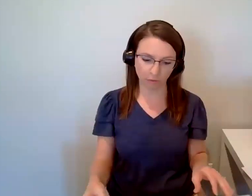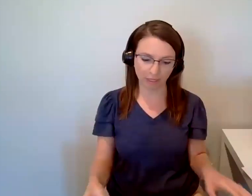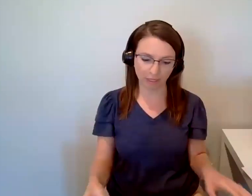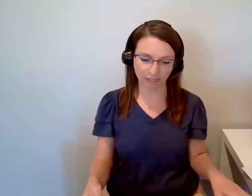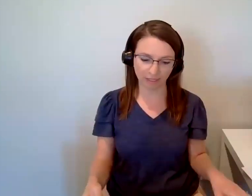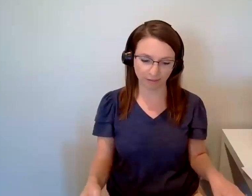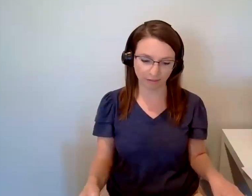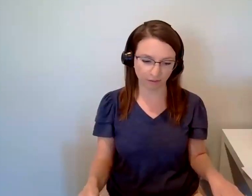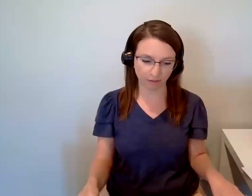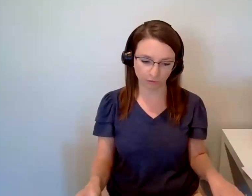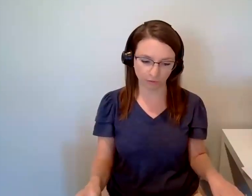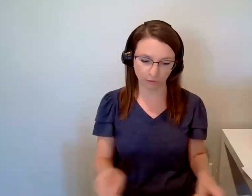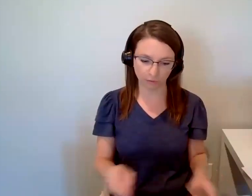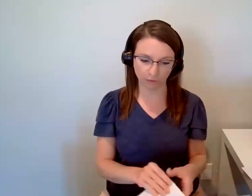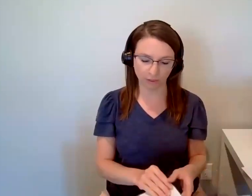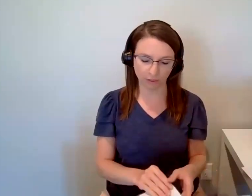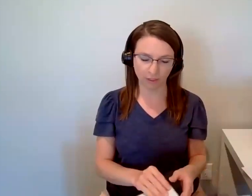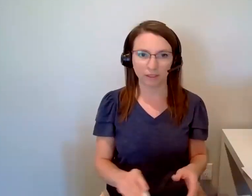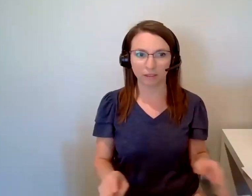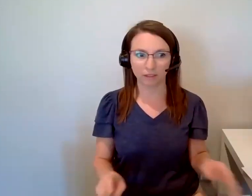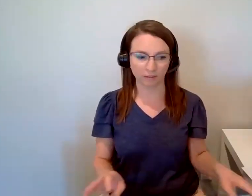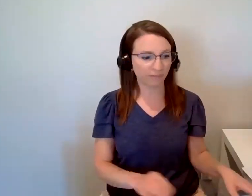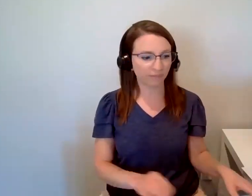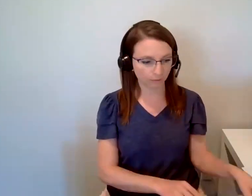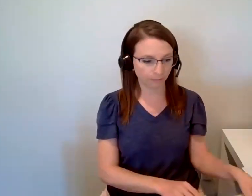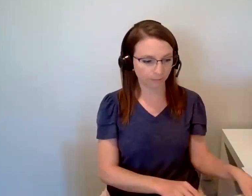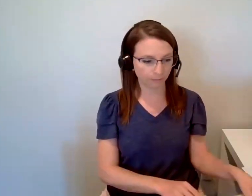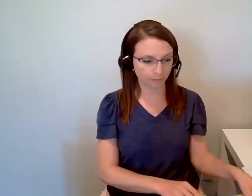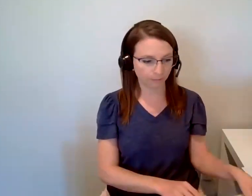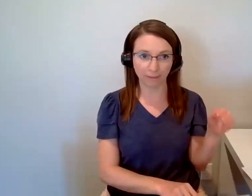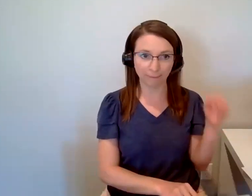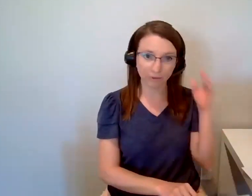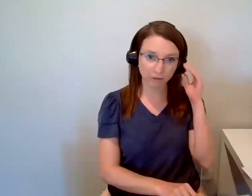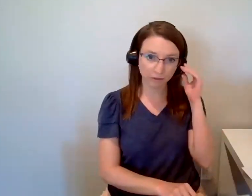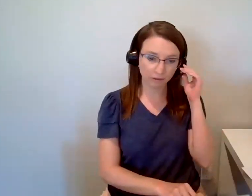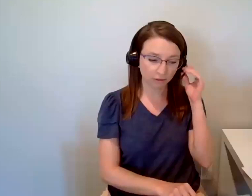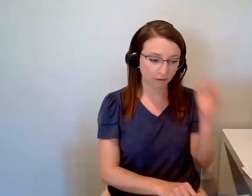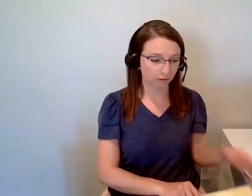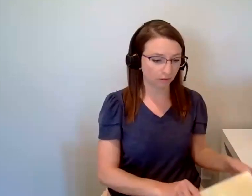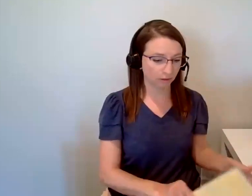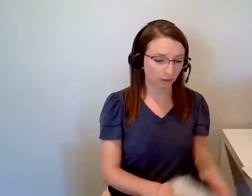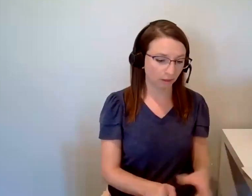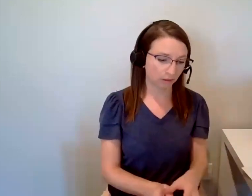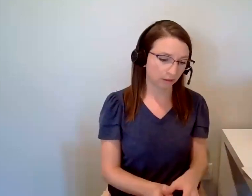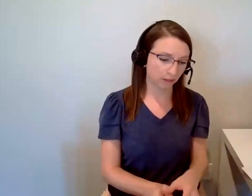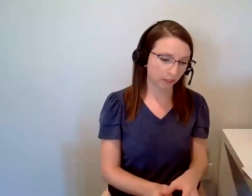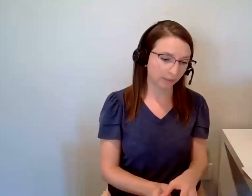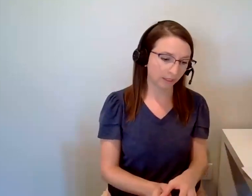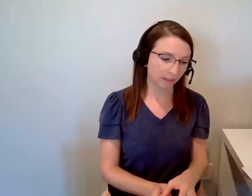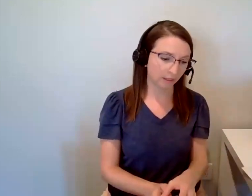And you have access to the finger spelling and numbers